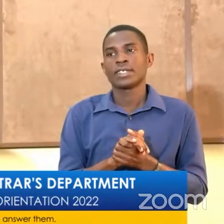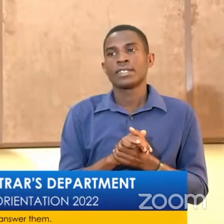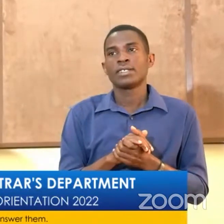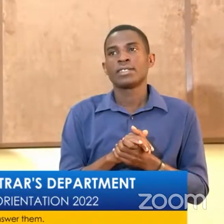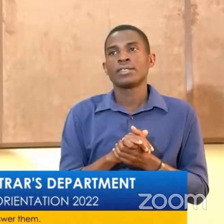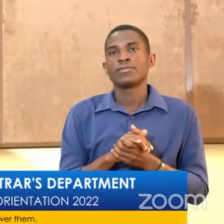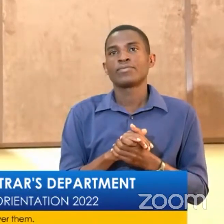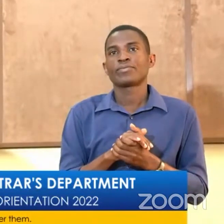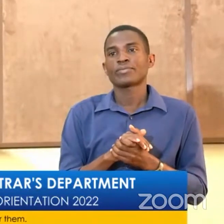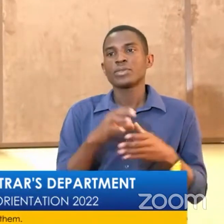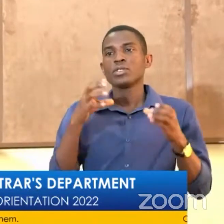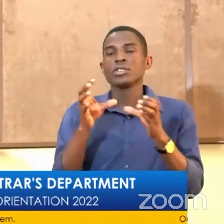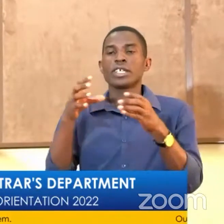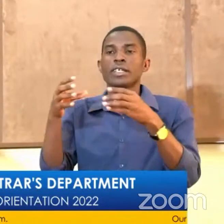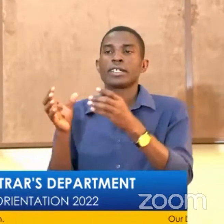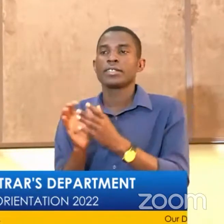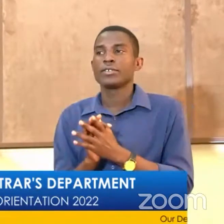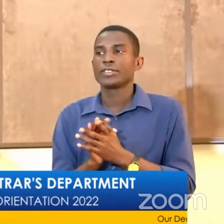the categories.